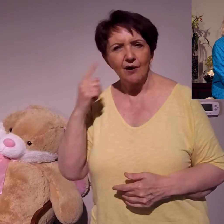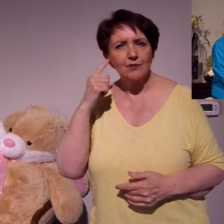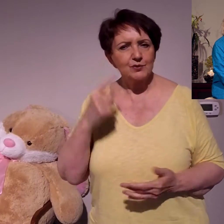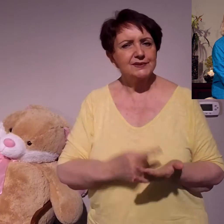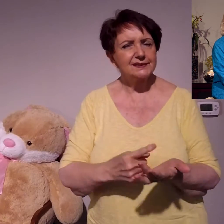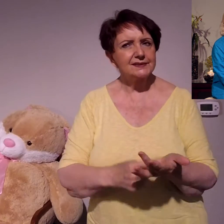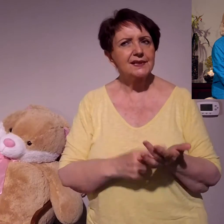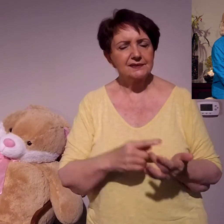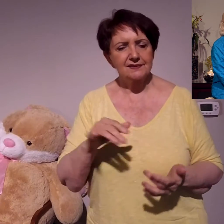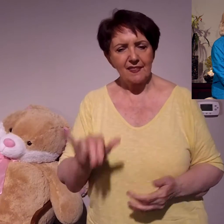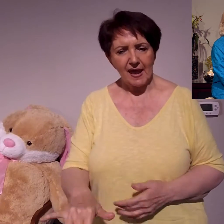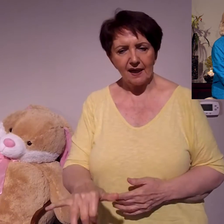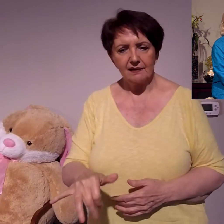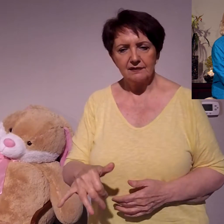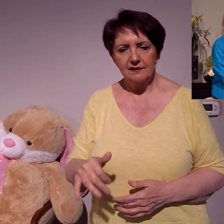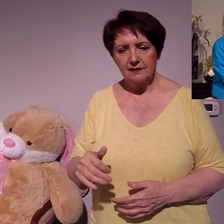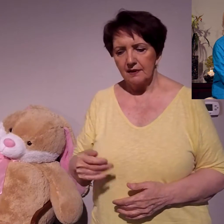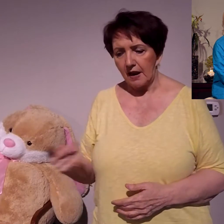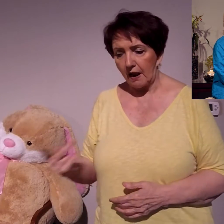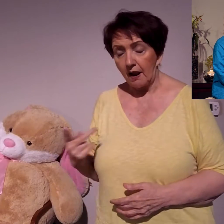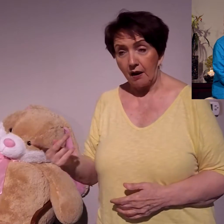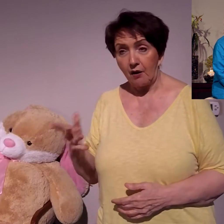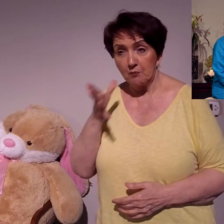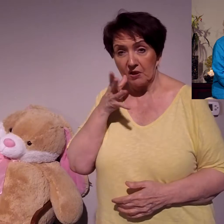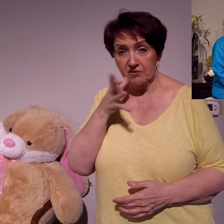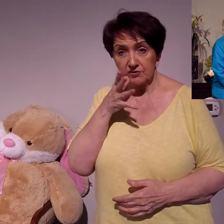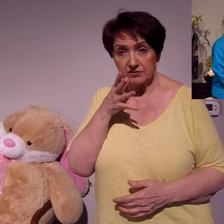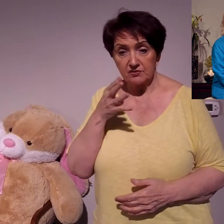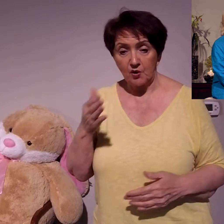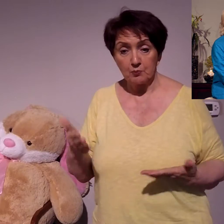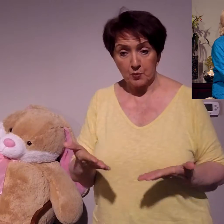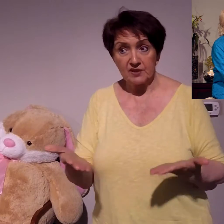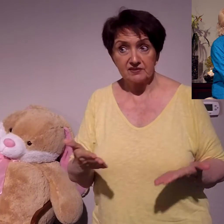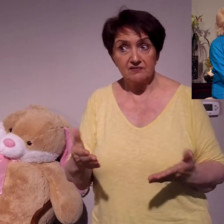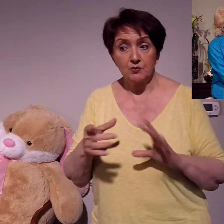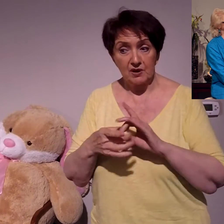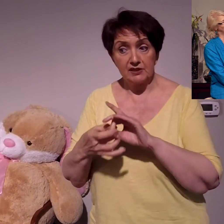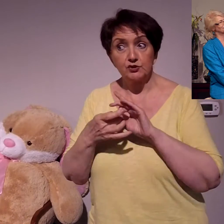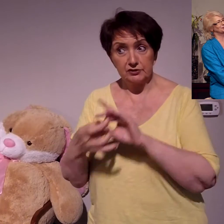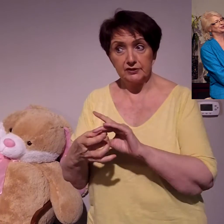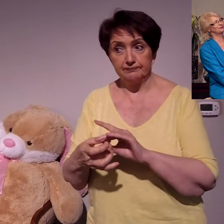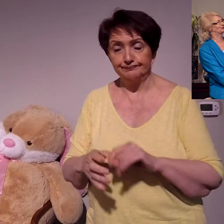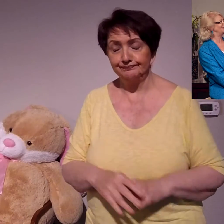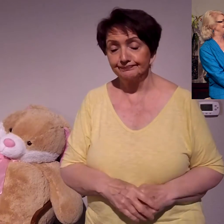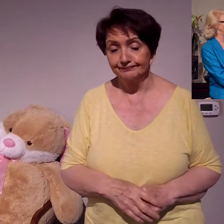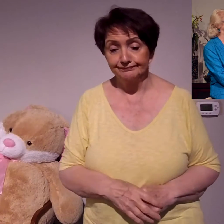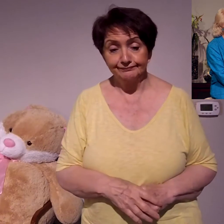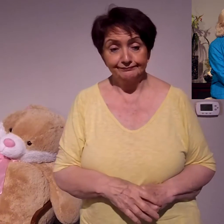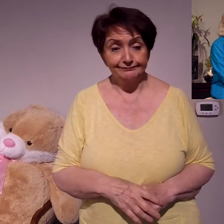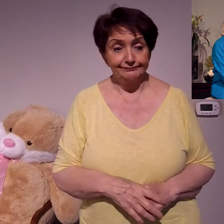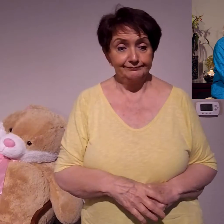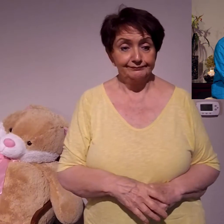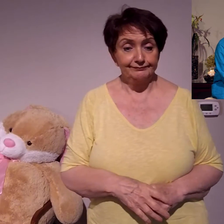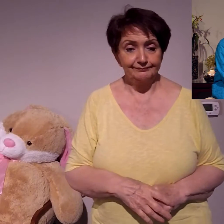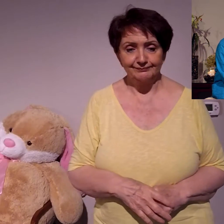our mothers are very much present in our own relationship, for good or for ill.